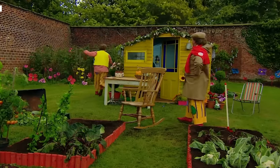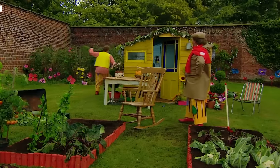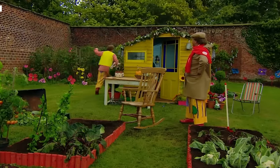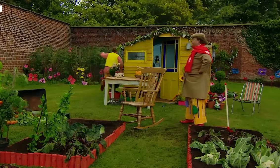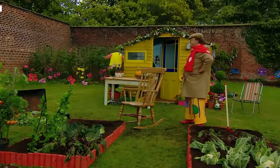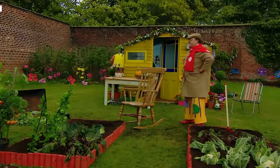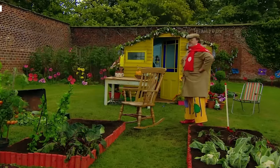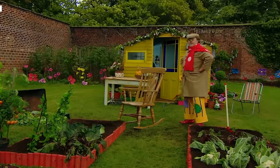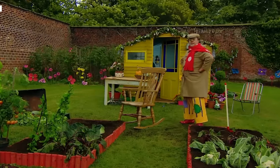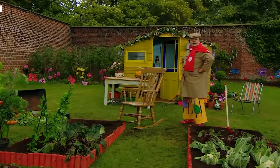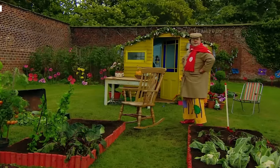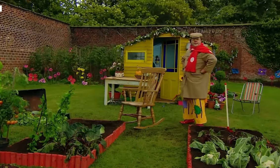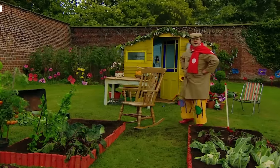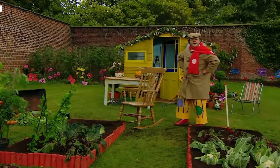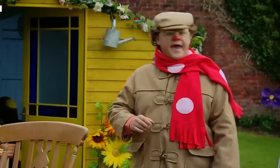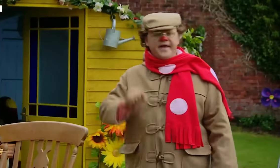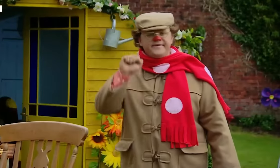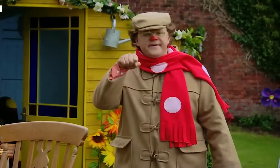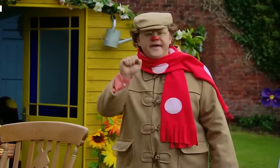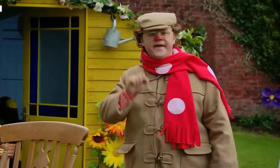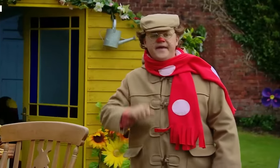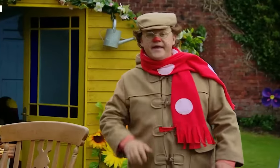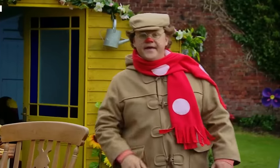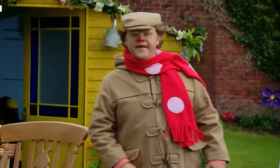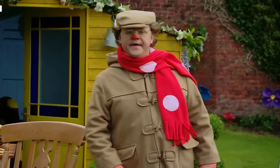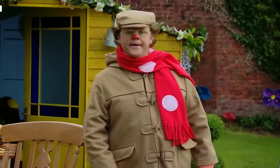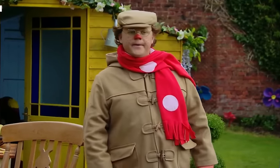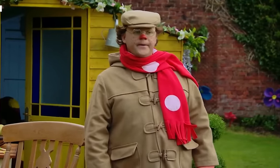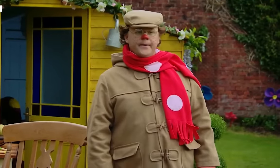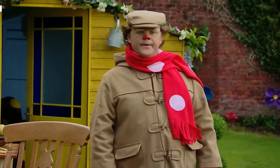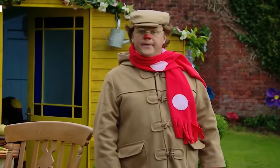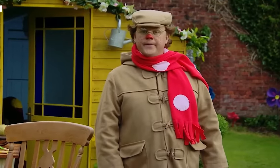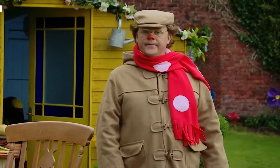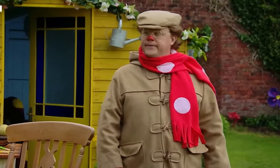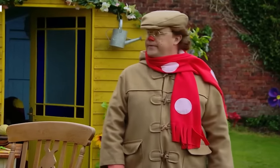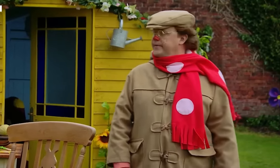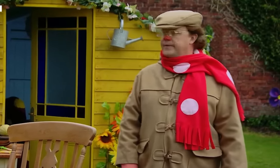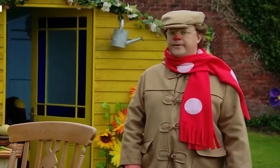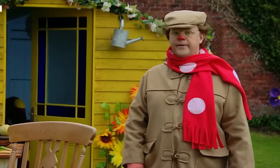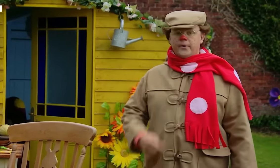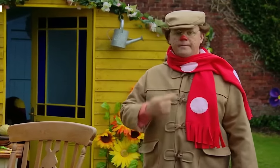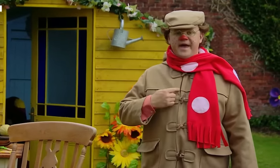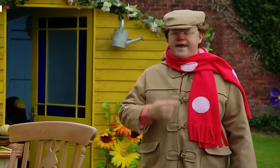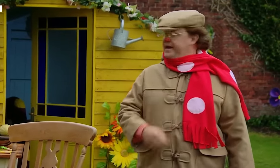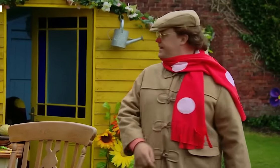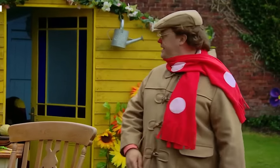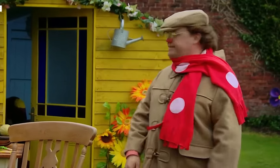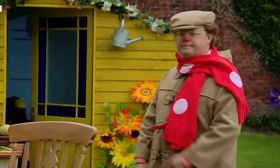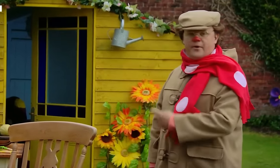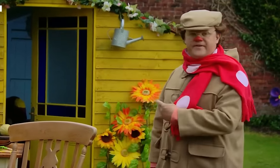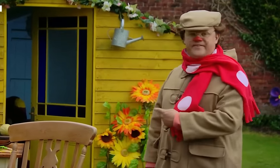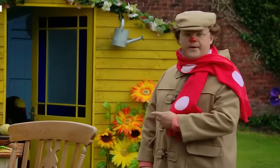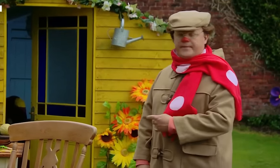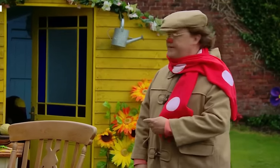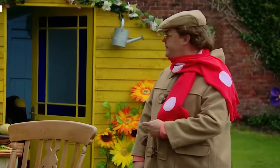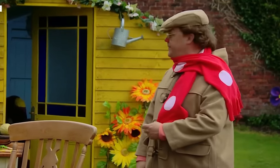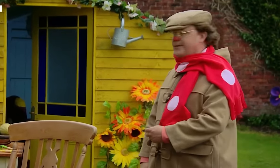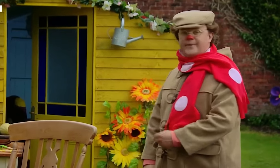Before you go, Grandad Tumble. Yes? Could you show us the sign for friends, please? Well, me? That's a boy's job. All right,